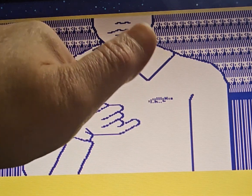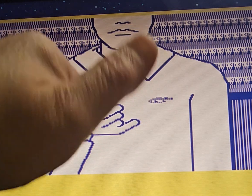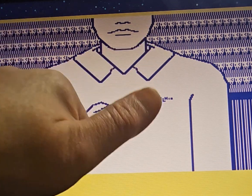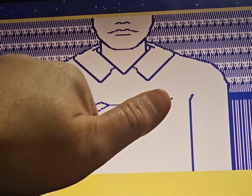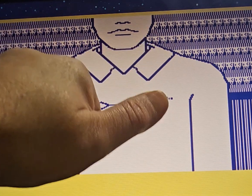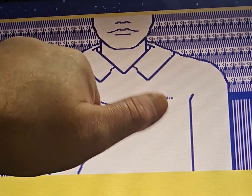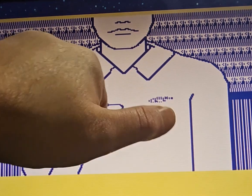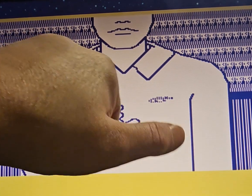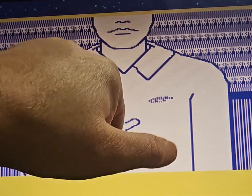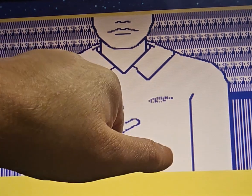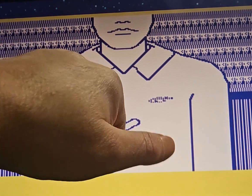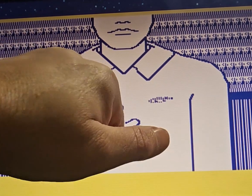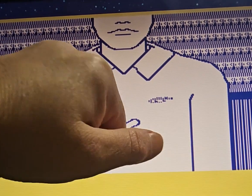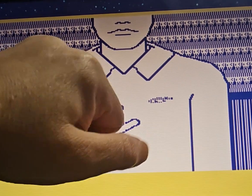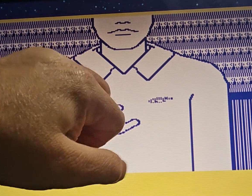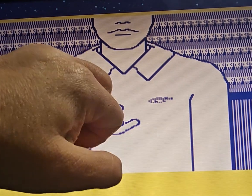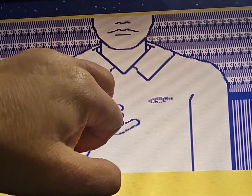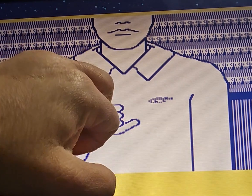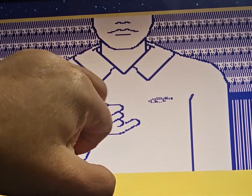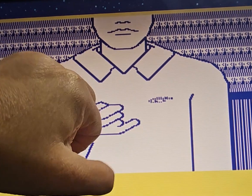in Jill.